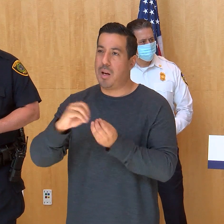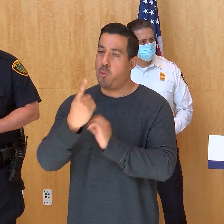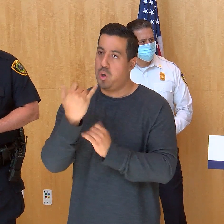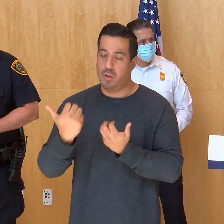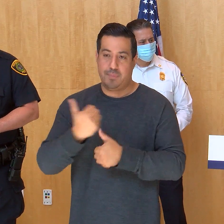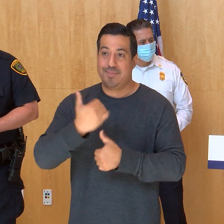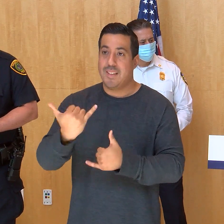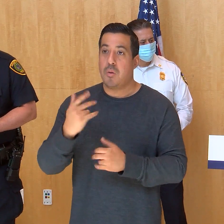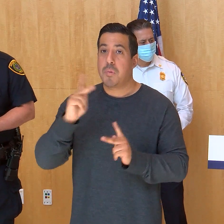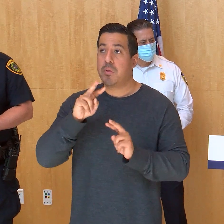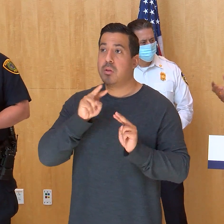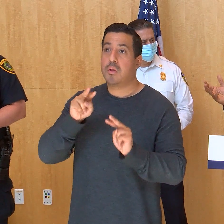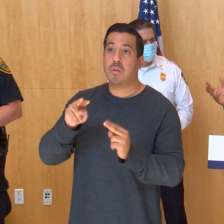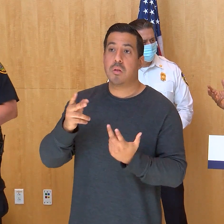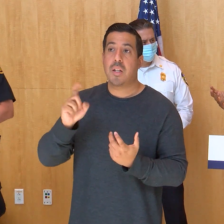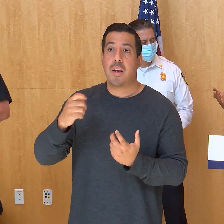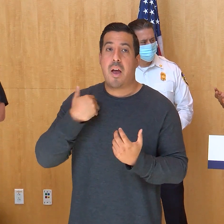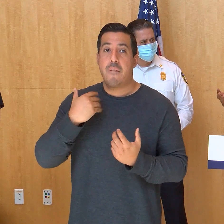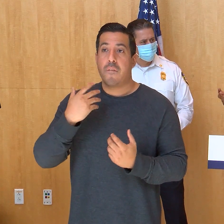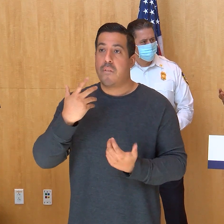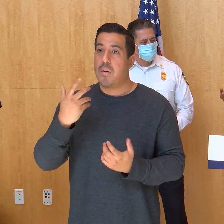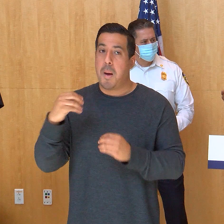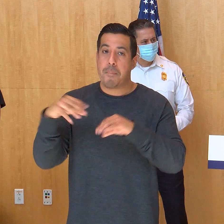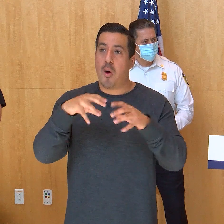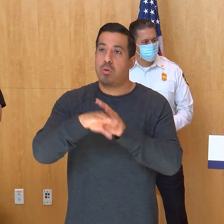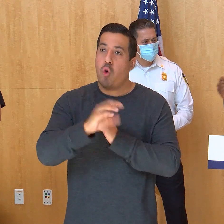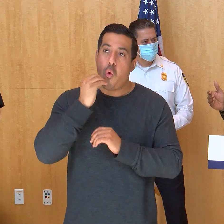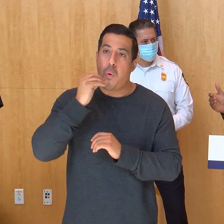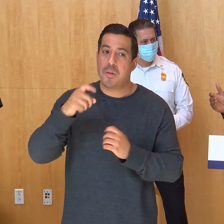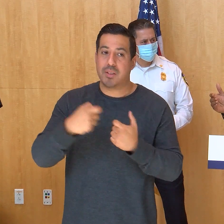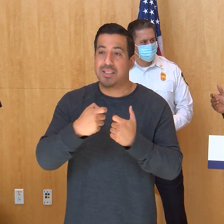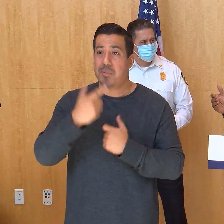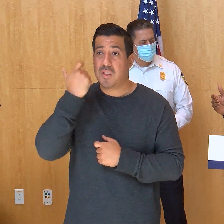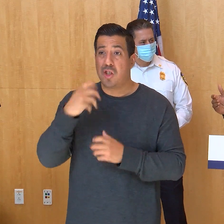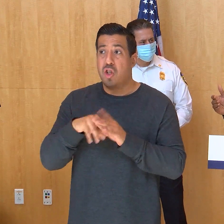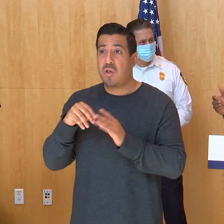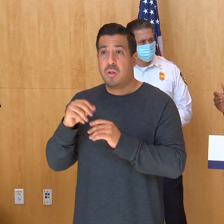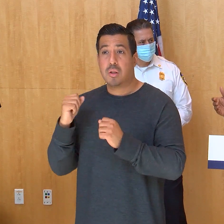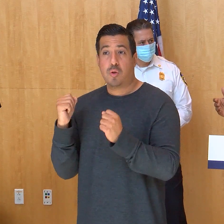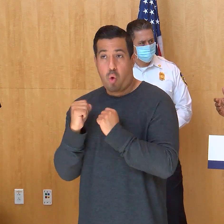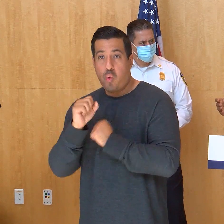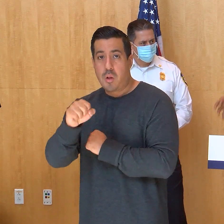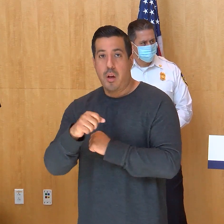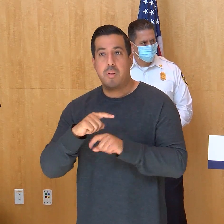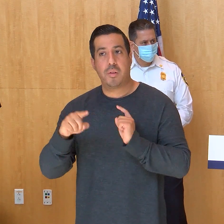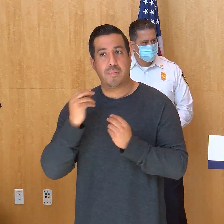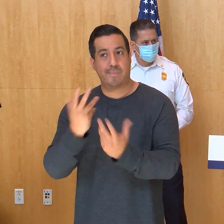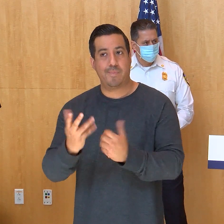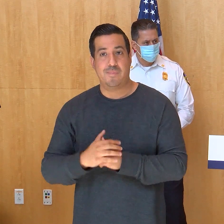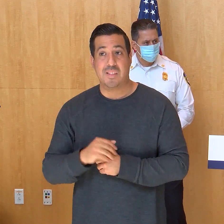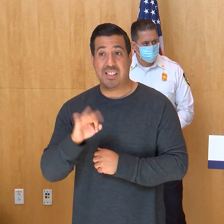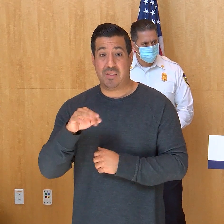for, they want to be able to have power in their homes, okay? Because it's cold on the outside, but let me tell you, when you're